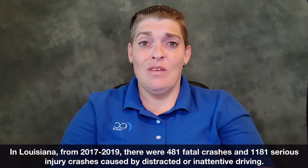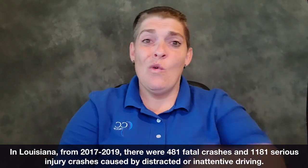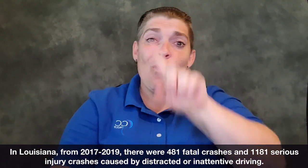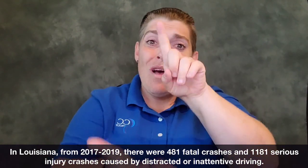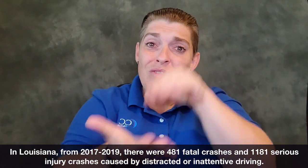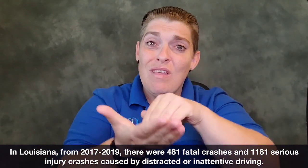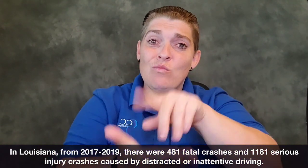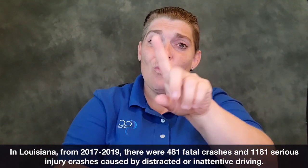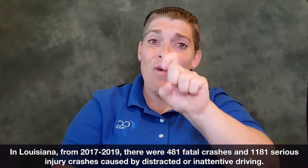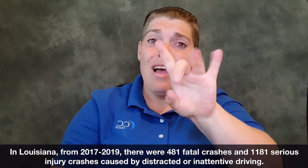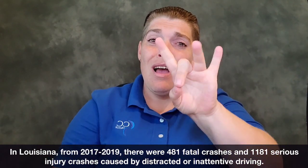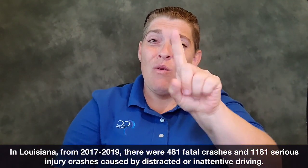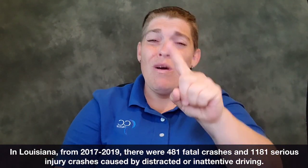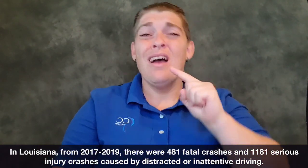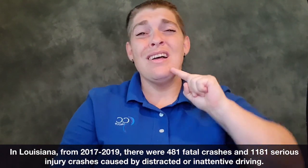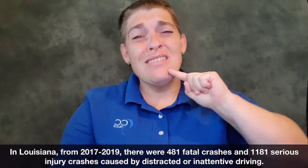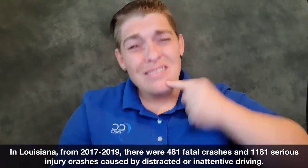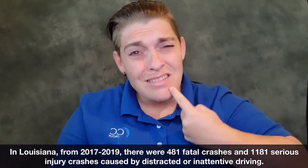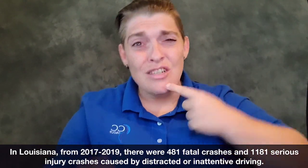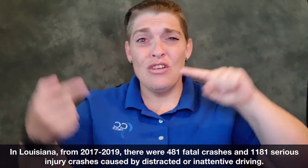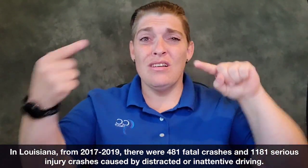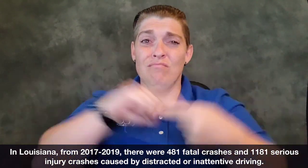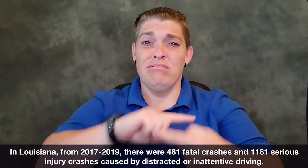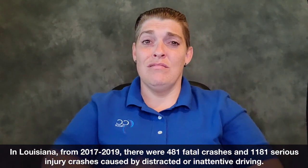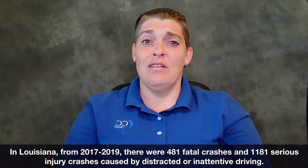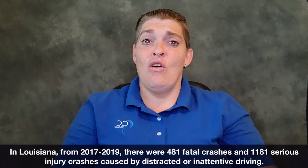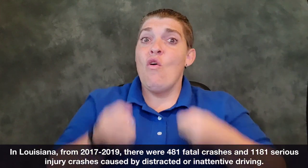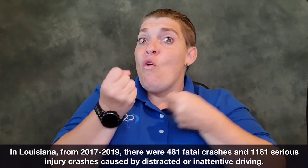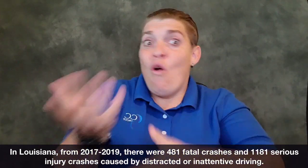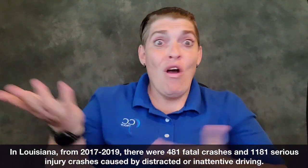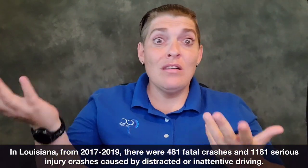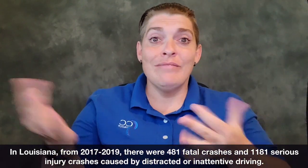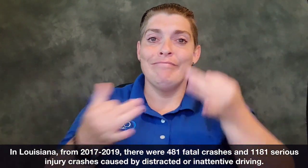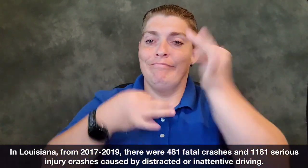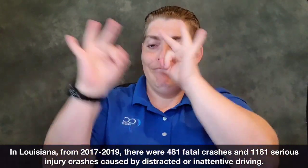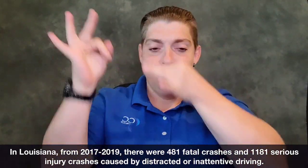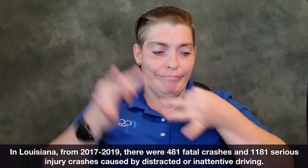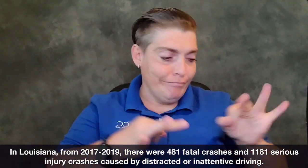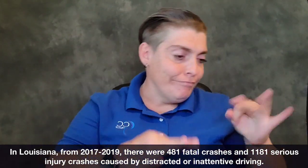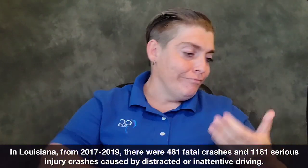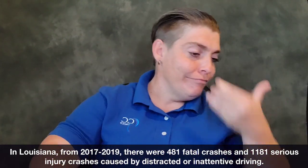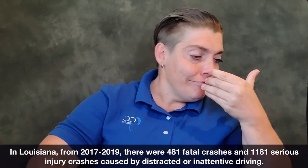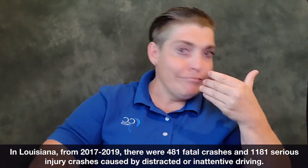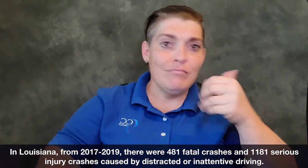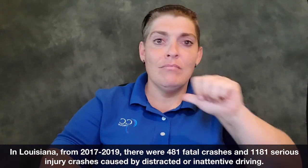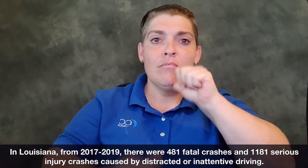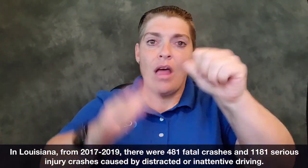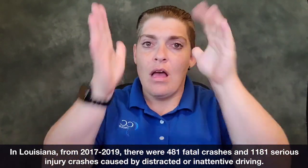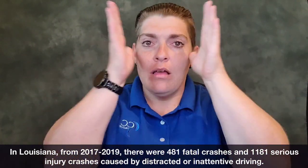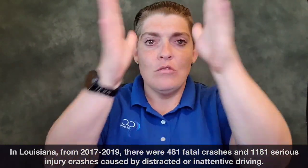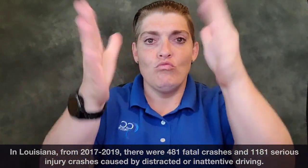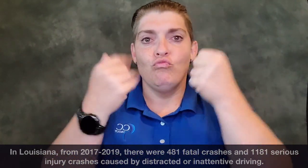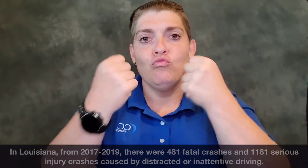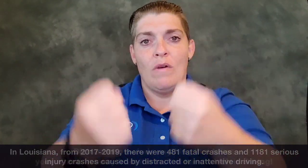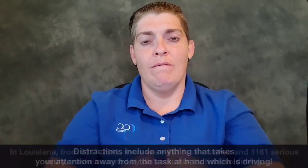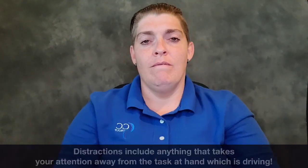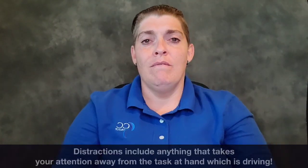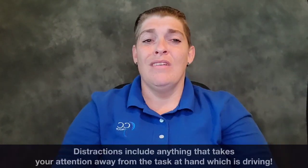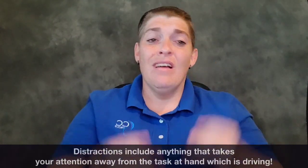and 1,181 serious injury crashes caused by distracted or inattentive driving. Distractions include anything that